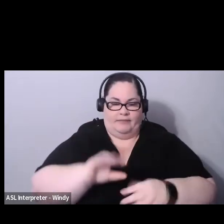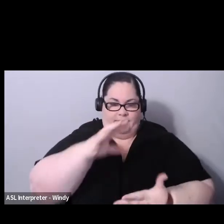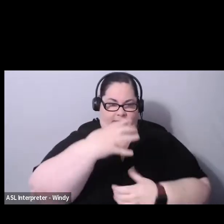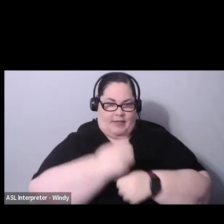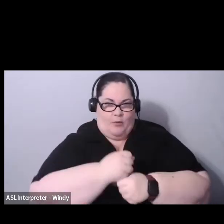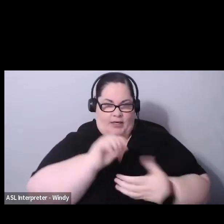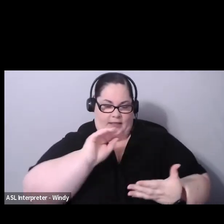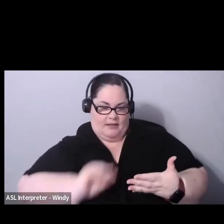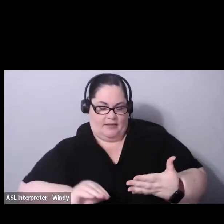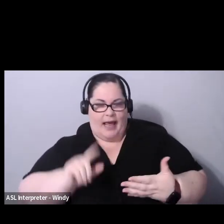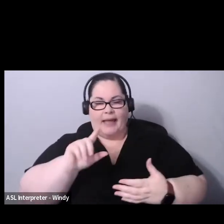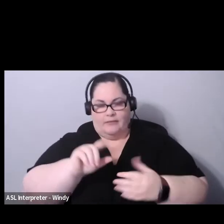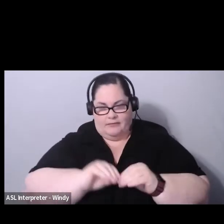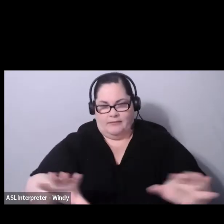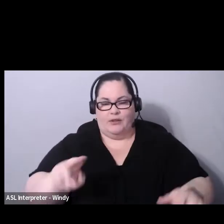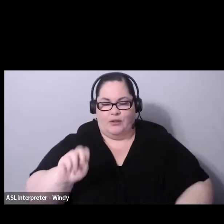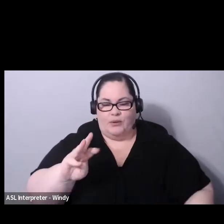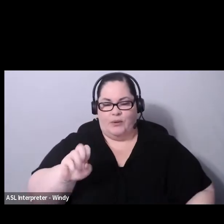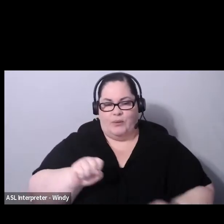that.